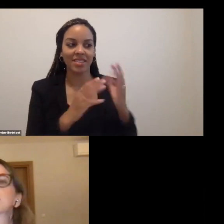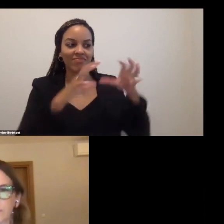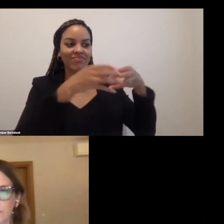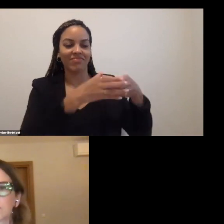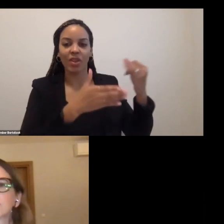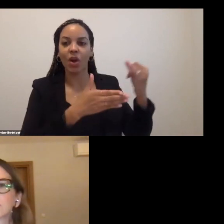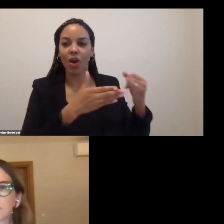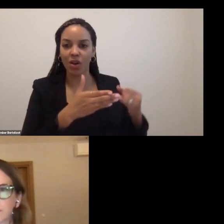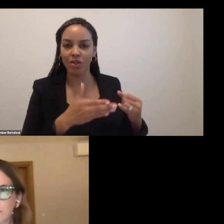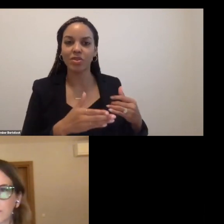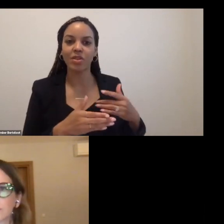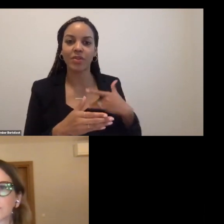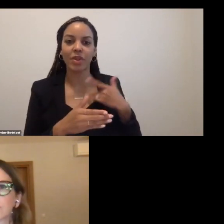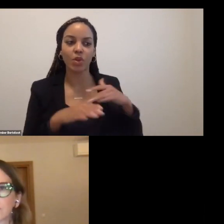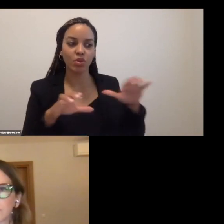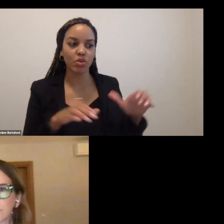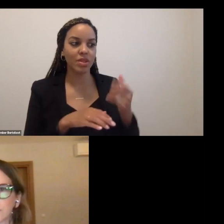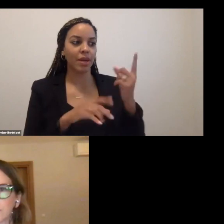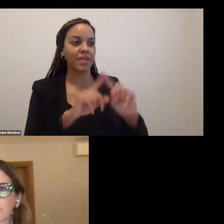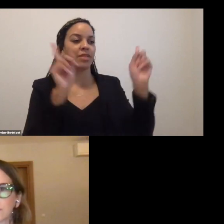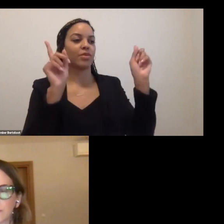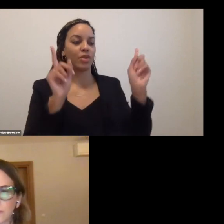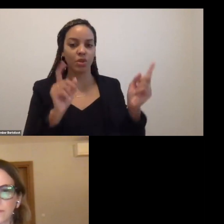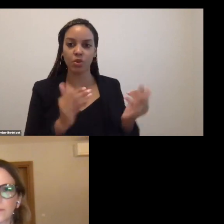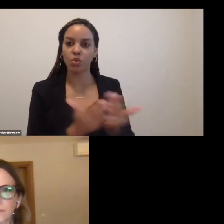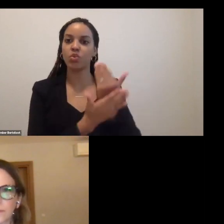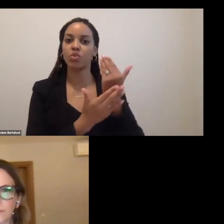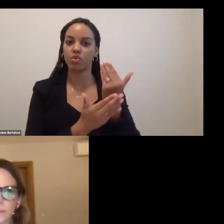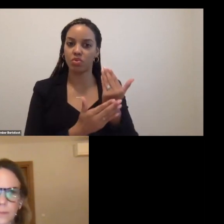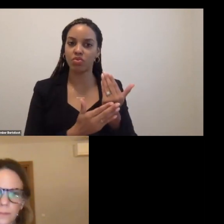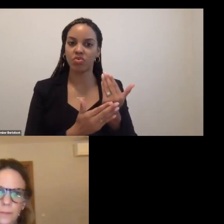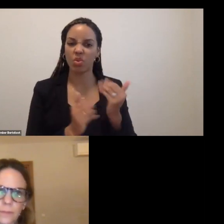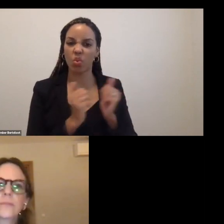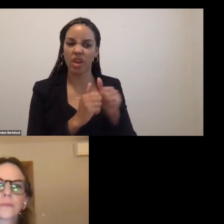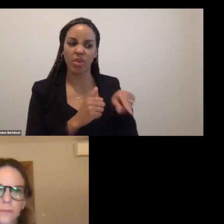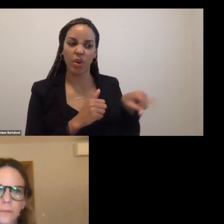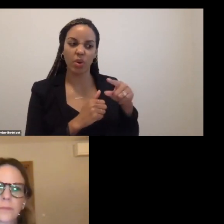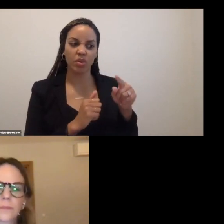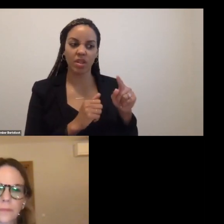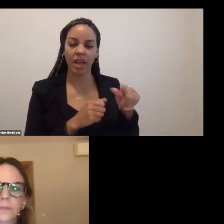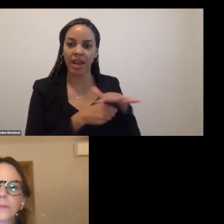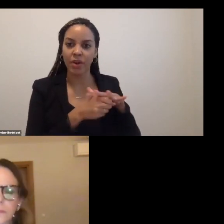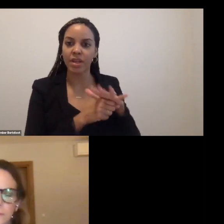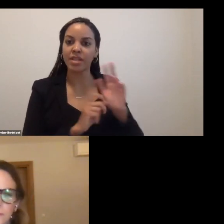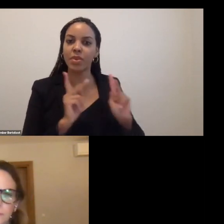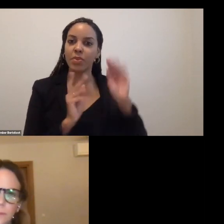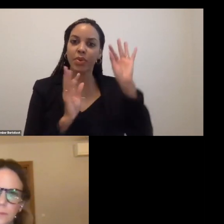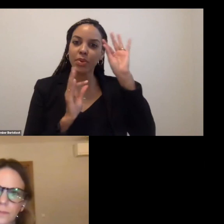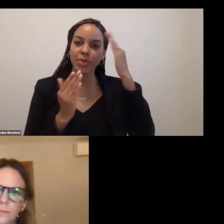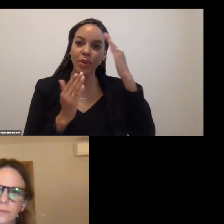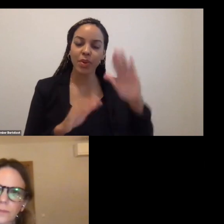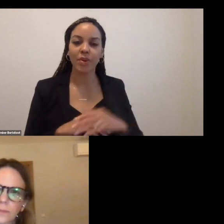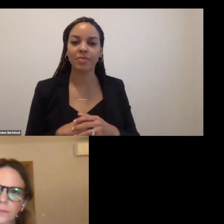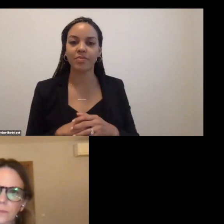do something else, to do something new to unknown regions, because of the many places like